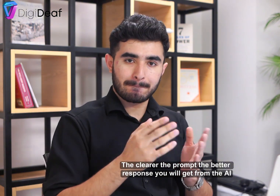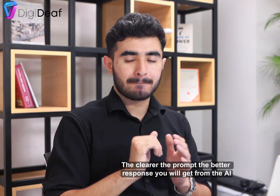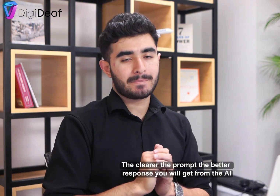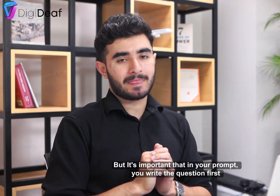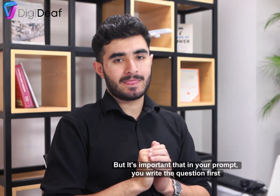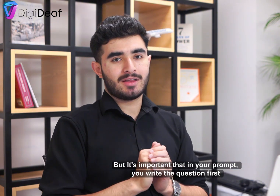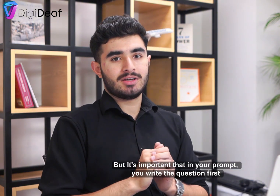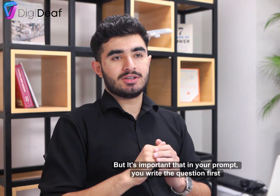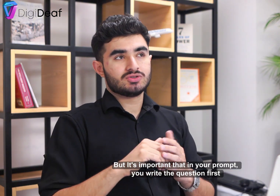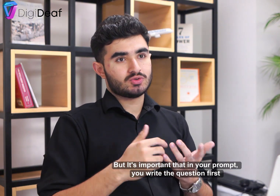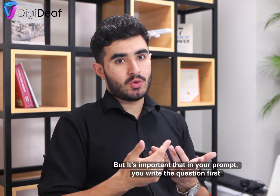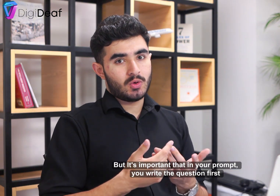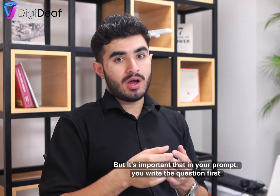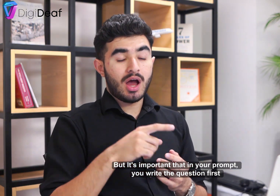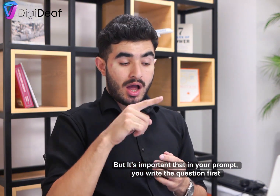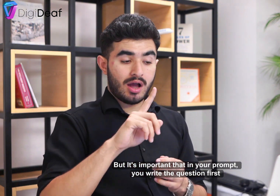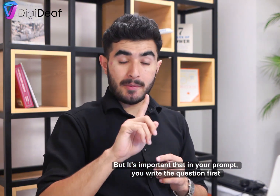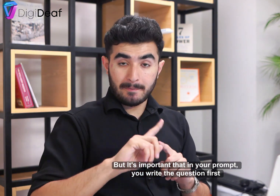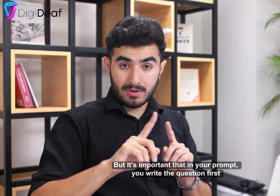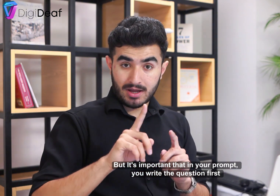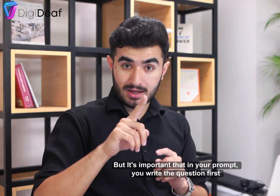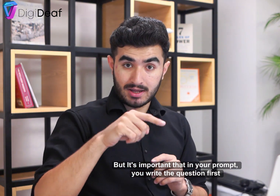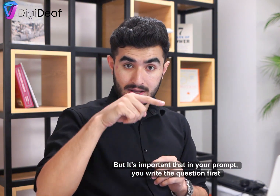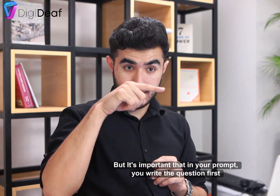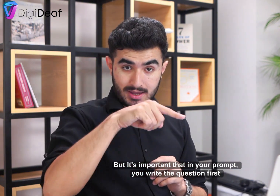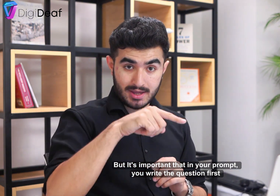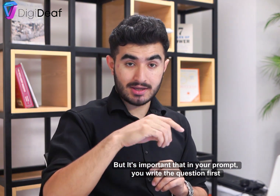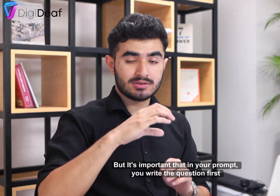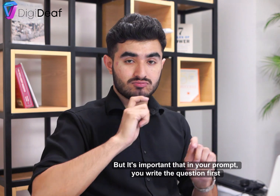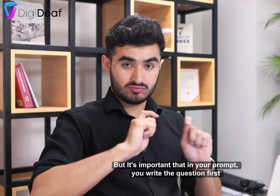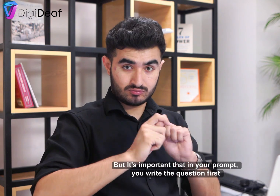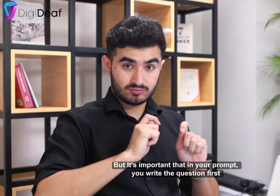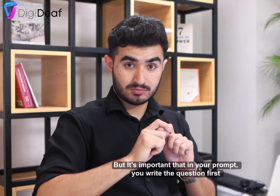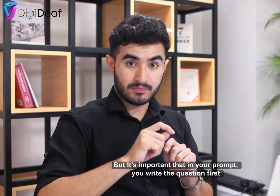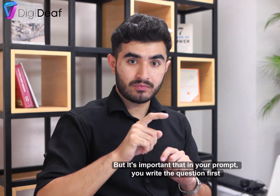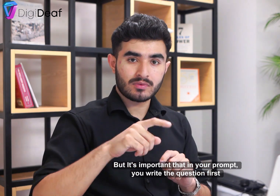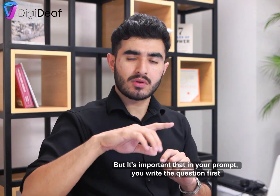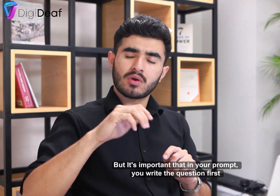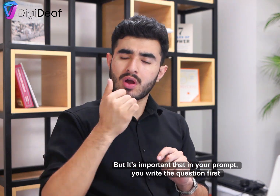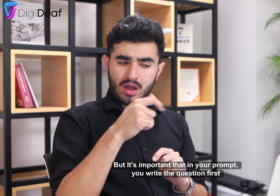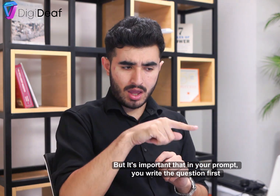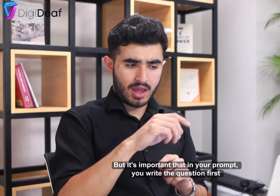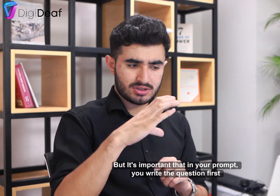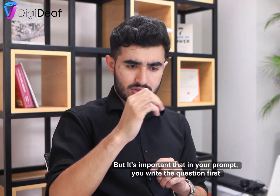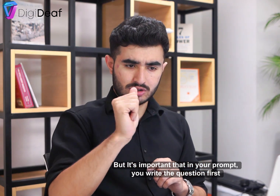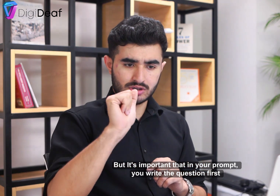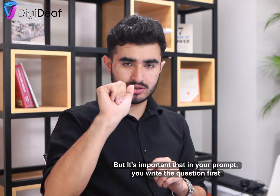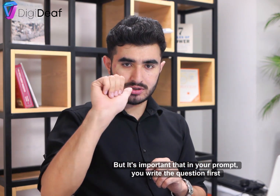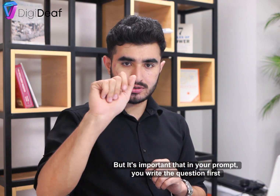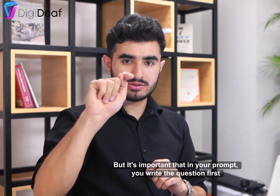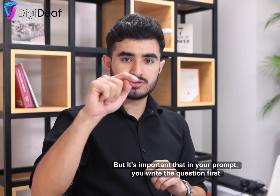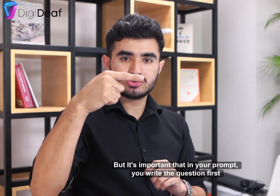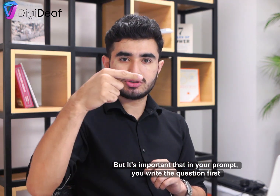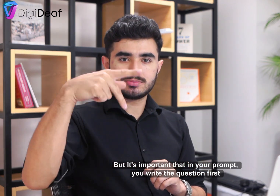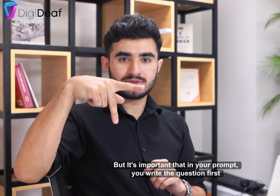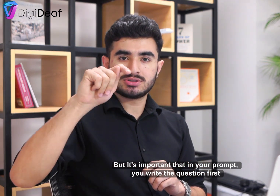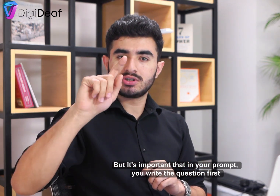will get from the AI. But it's important that in your prompt, you write the question first